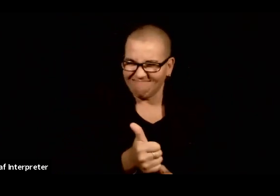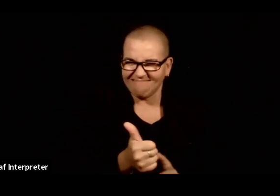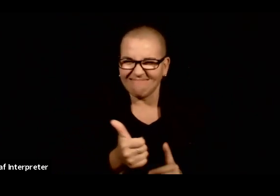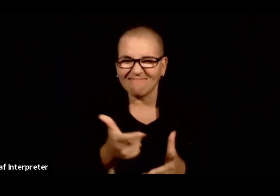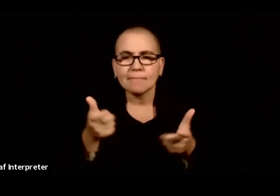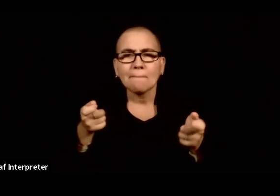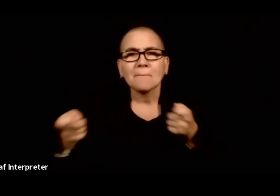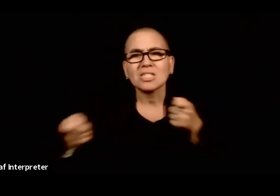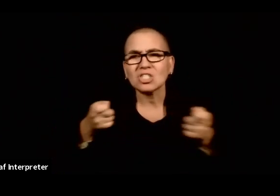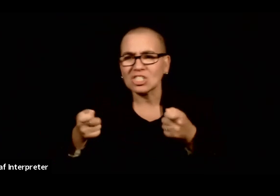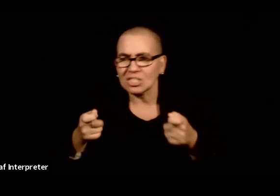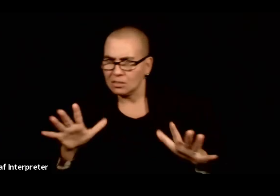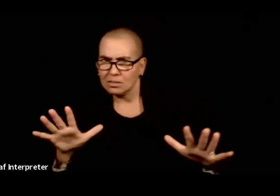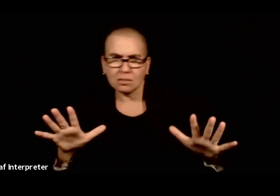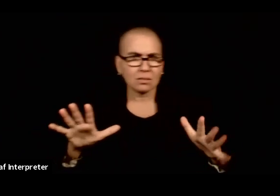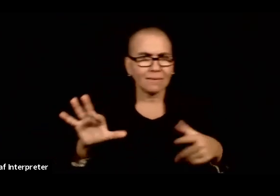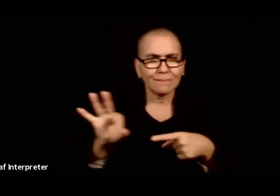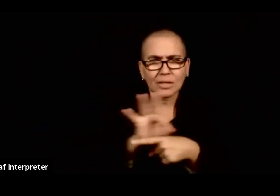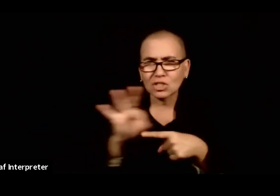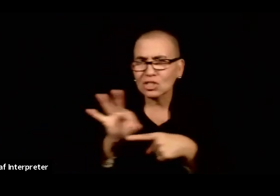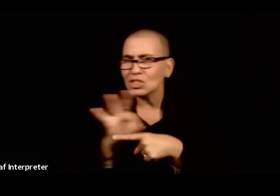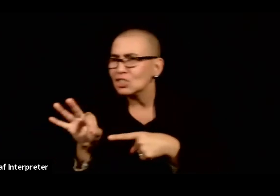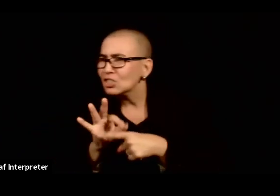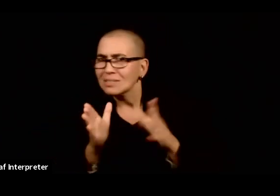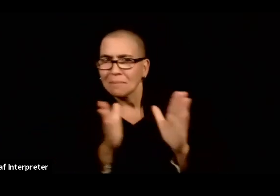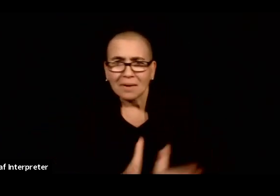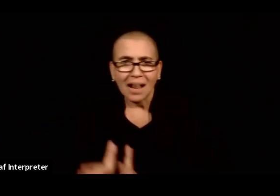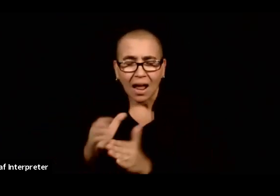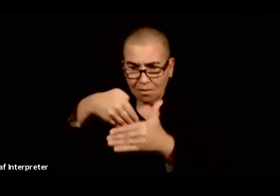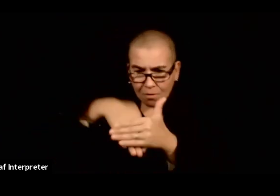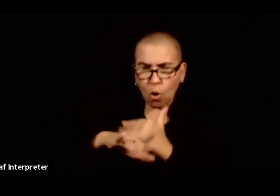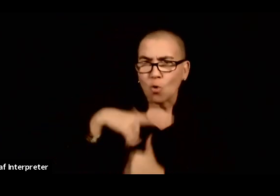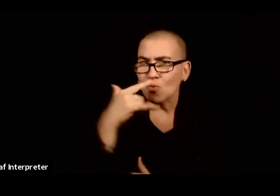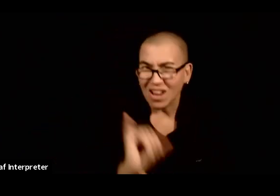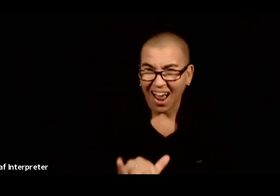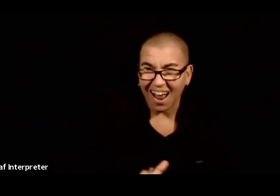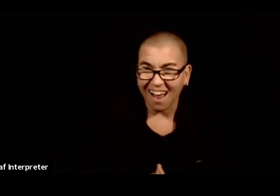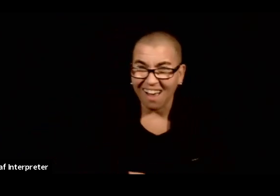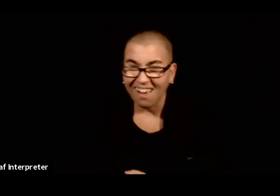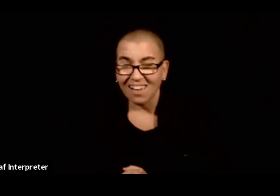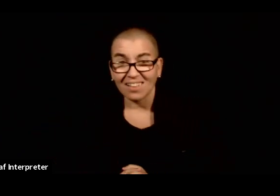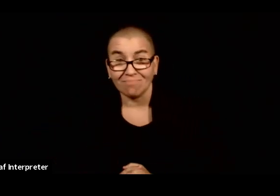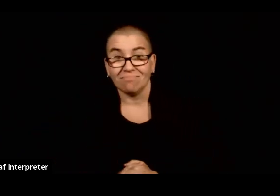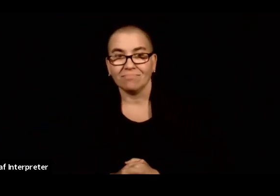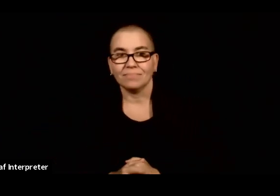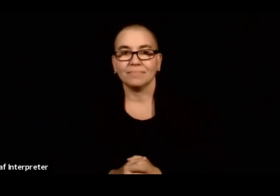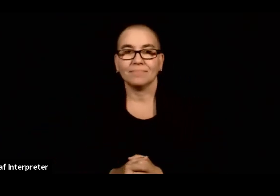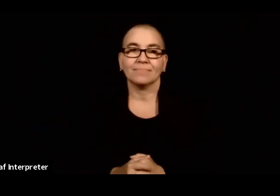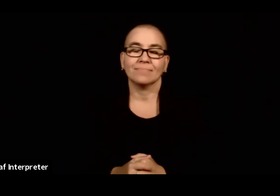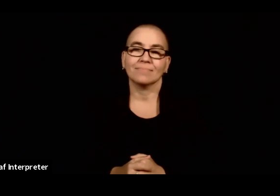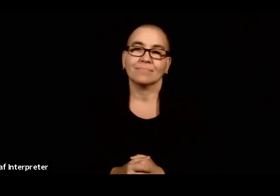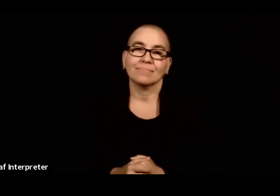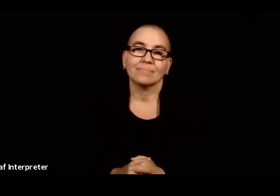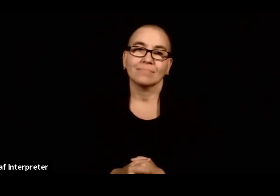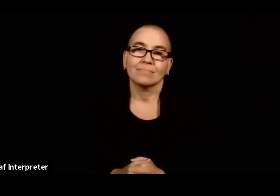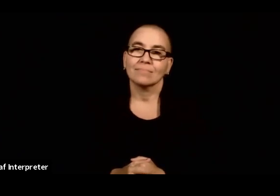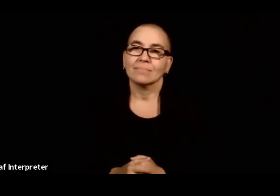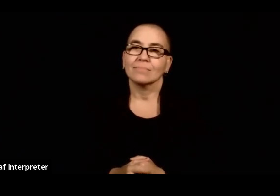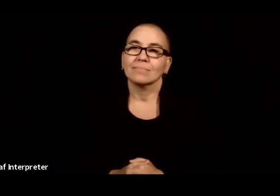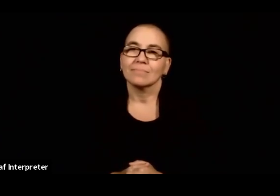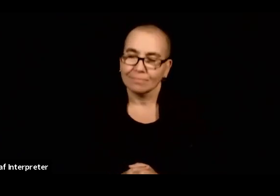add? Yeah, thank you, Commissioner. I think one of the things that taken into consideration as well is that if there